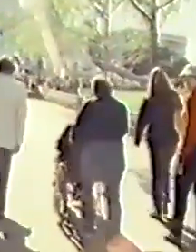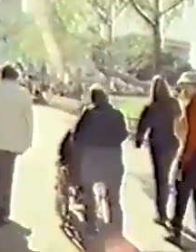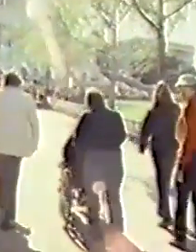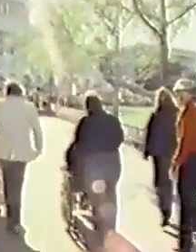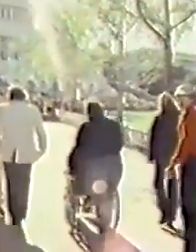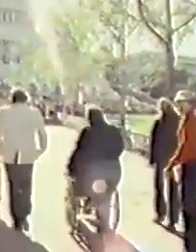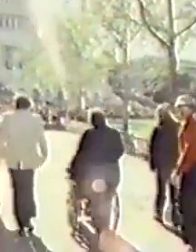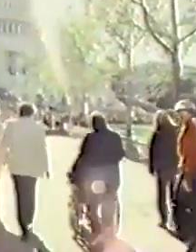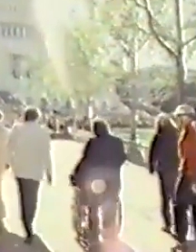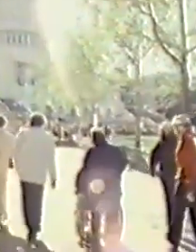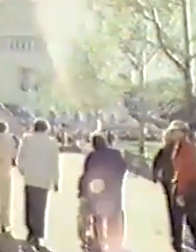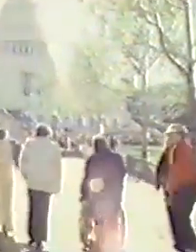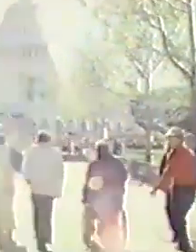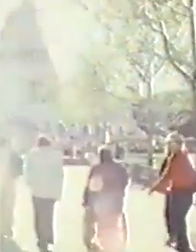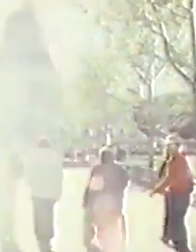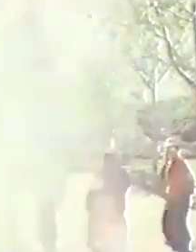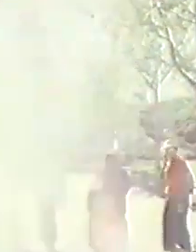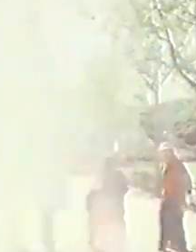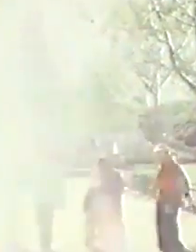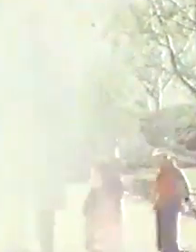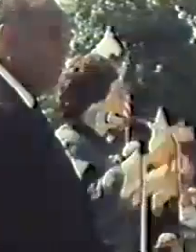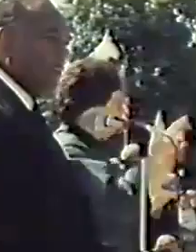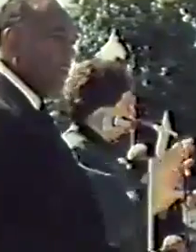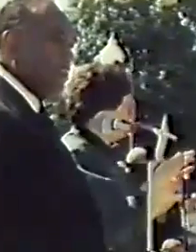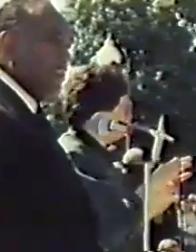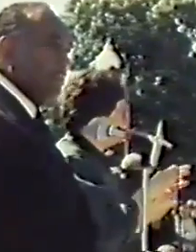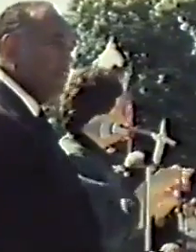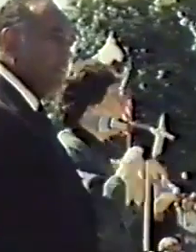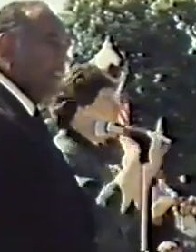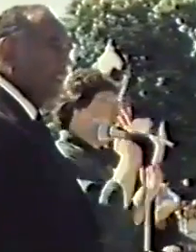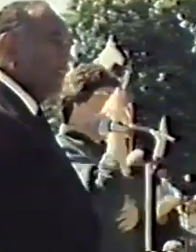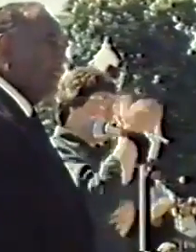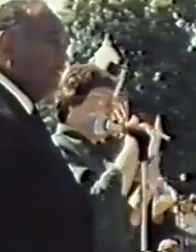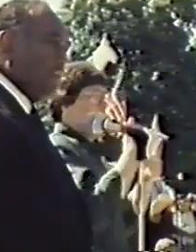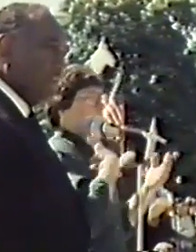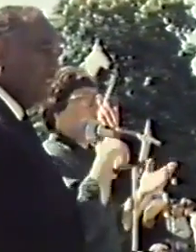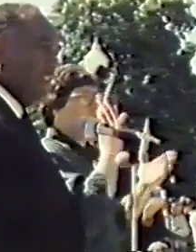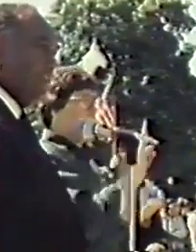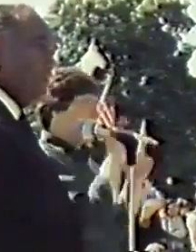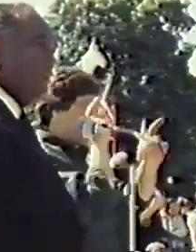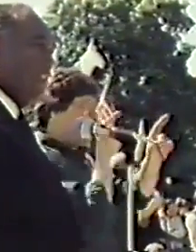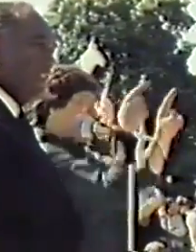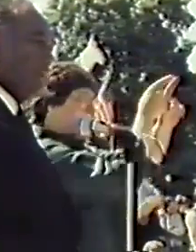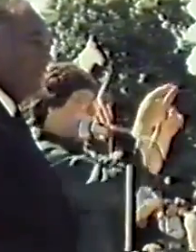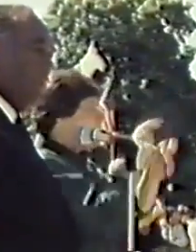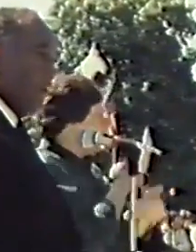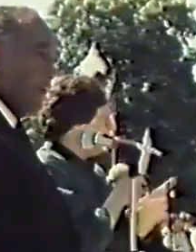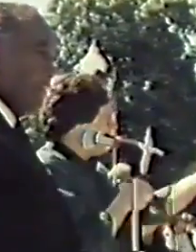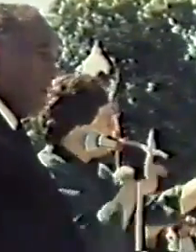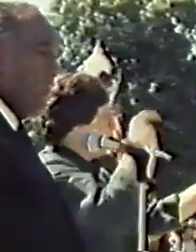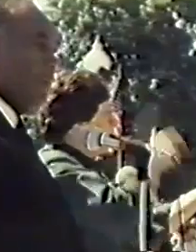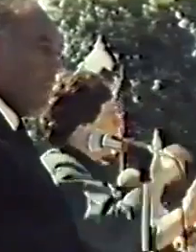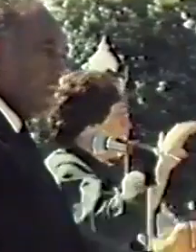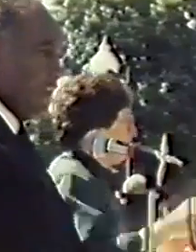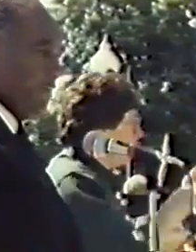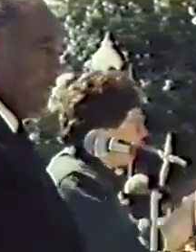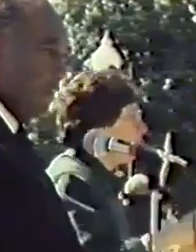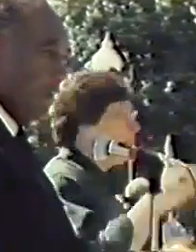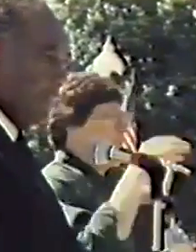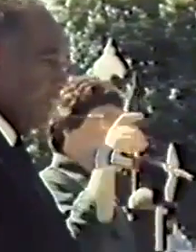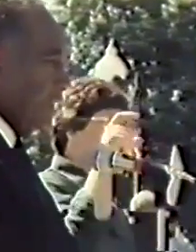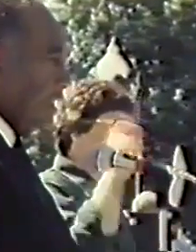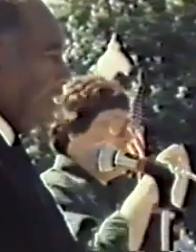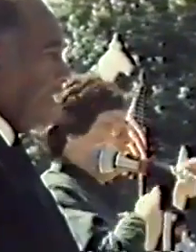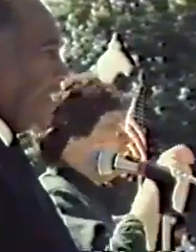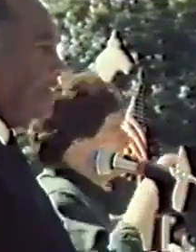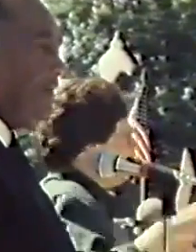cut programs that are important. So it seems to me the mission that you need to perform, and we need to